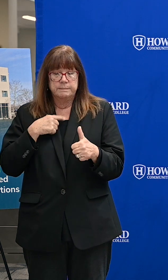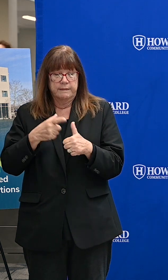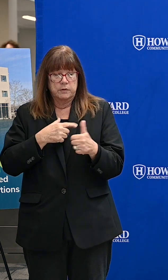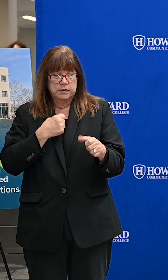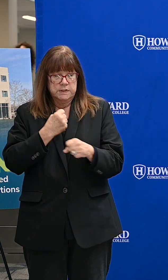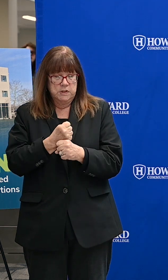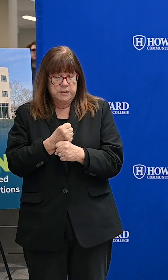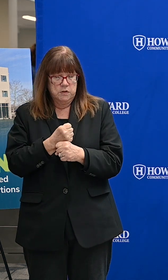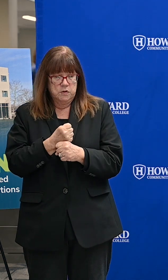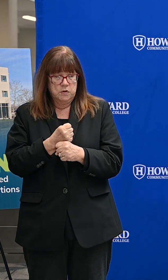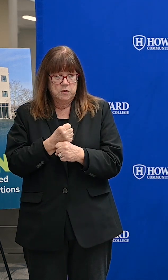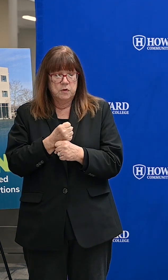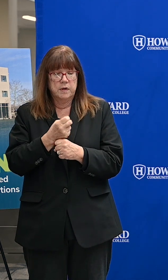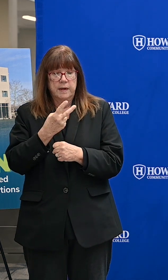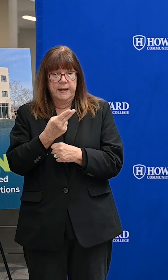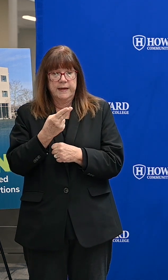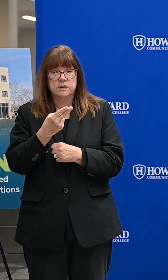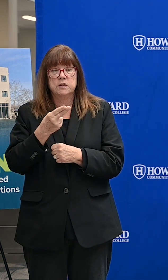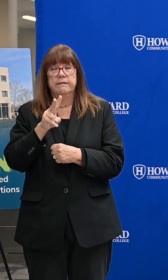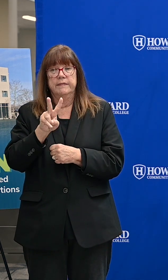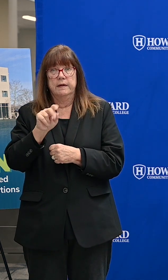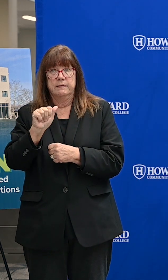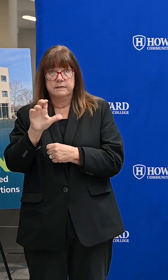year of HVAC